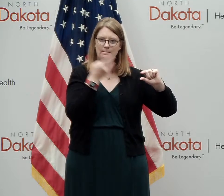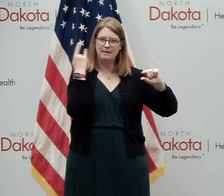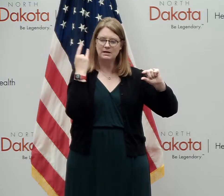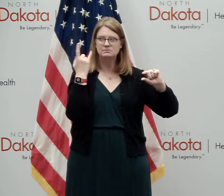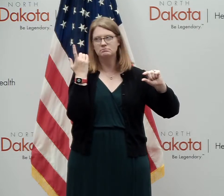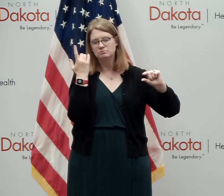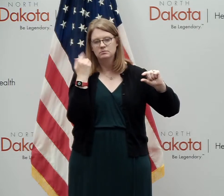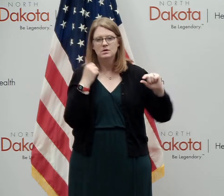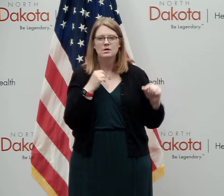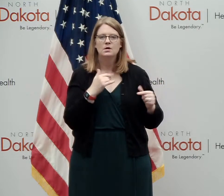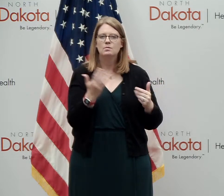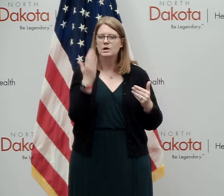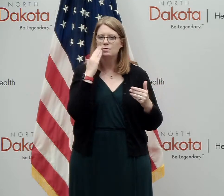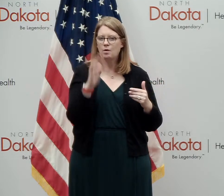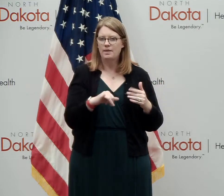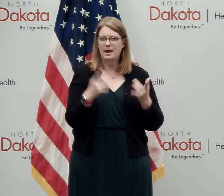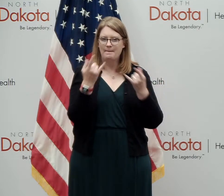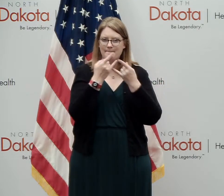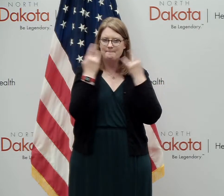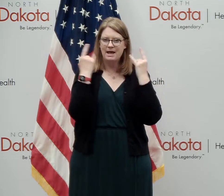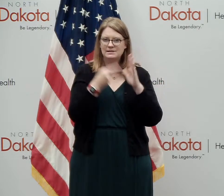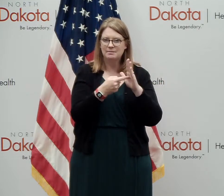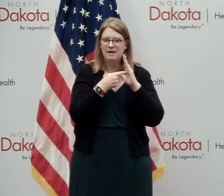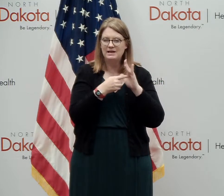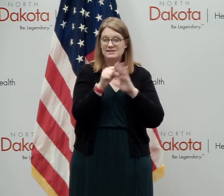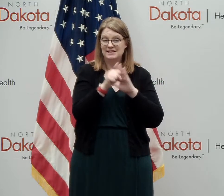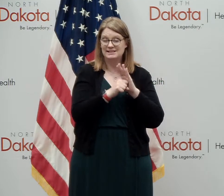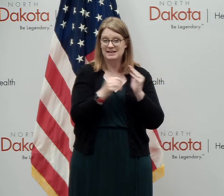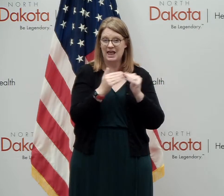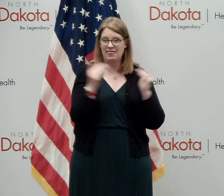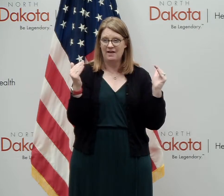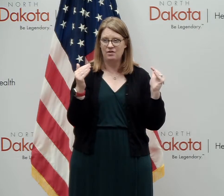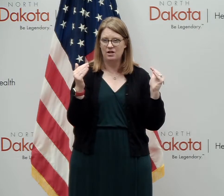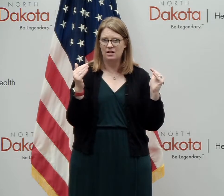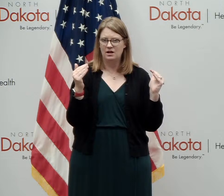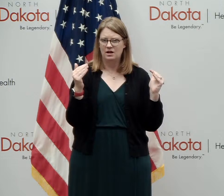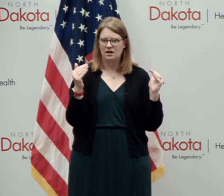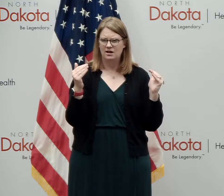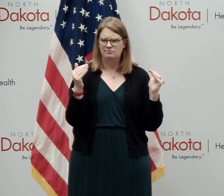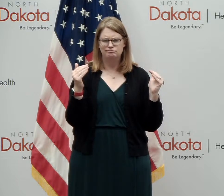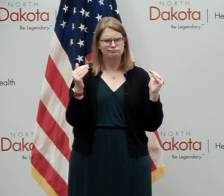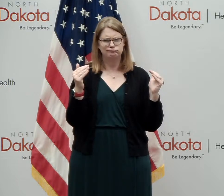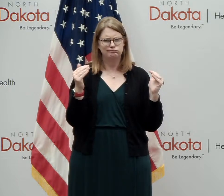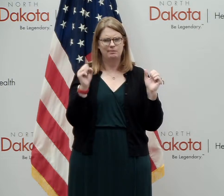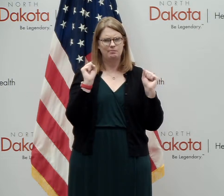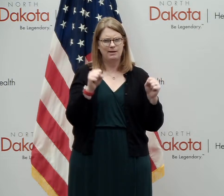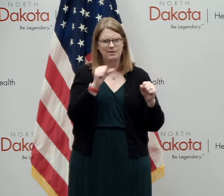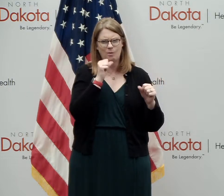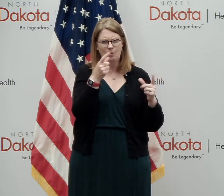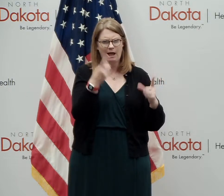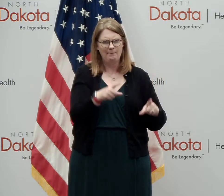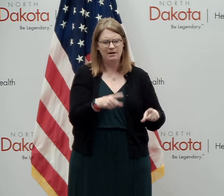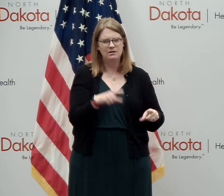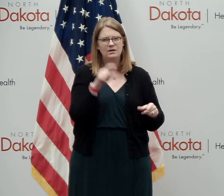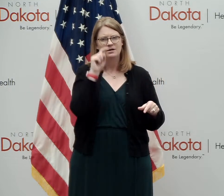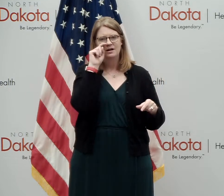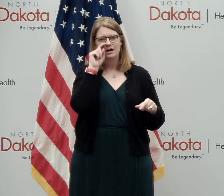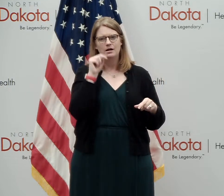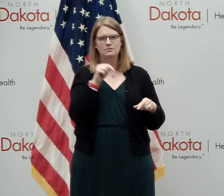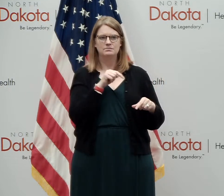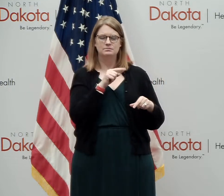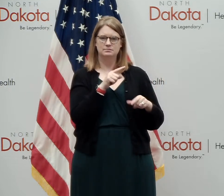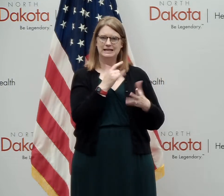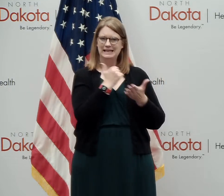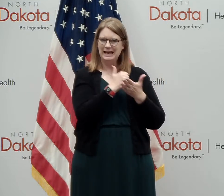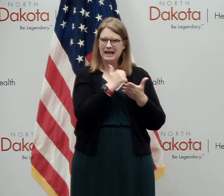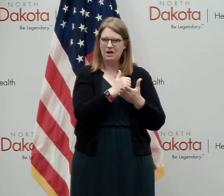in a state where we know that mask mandates at a state level are not likely in our future, that this is a way to try to